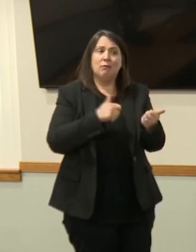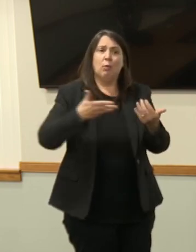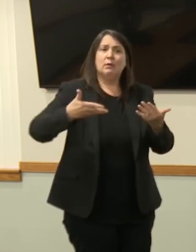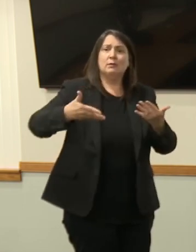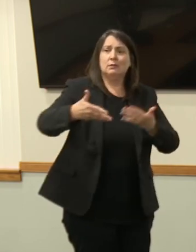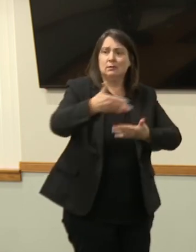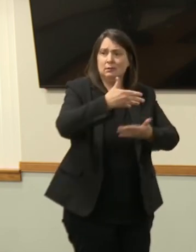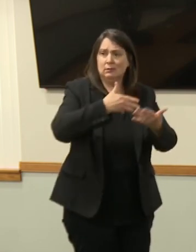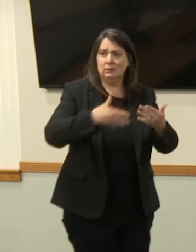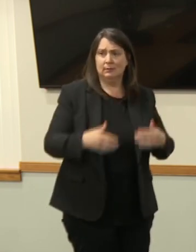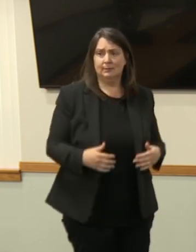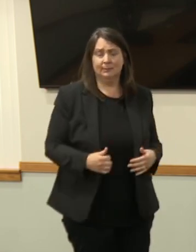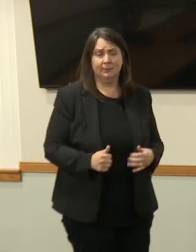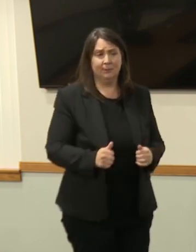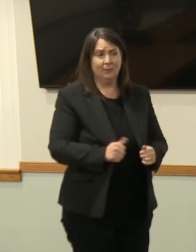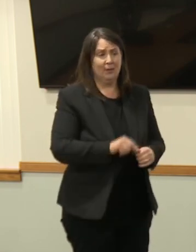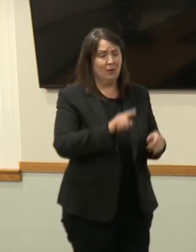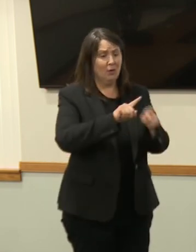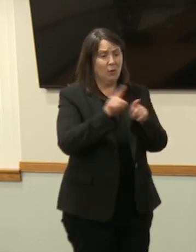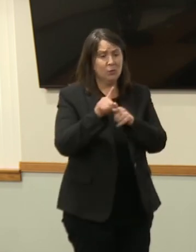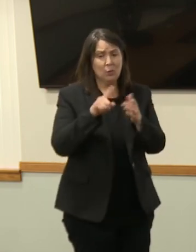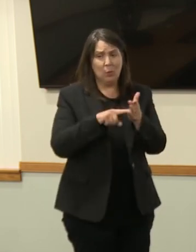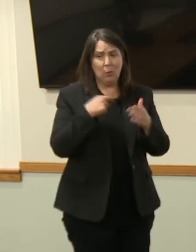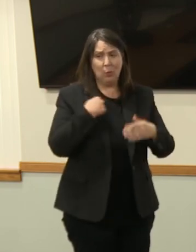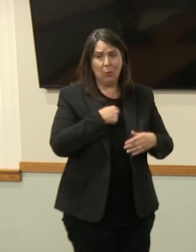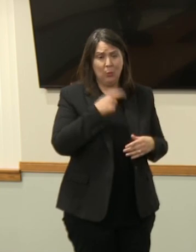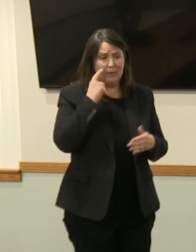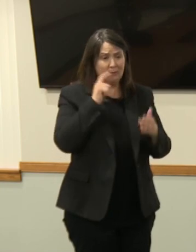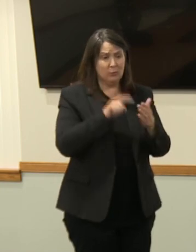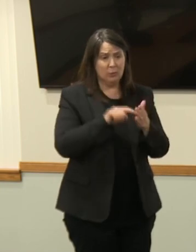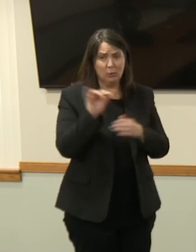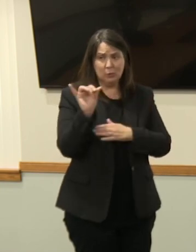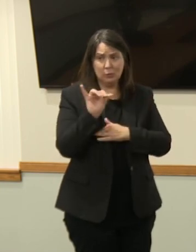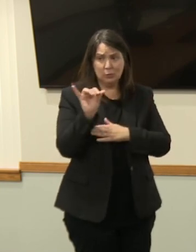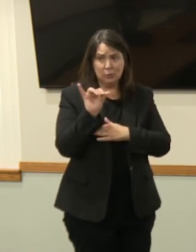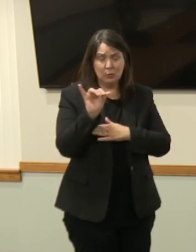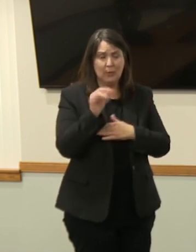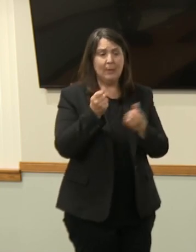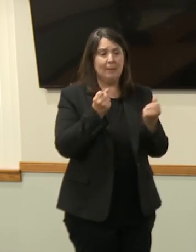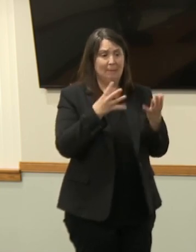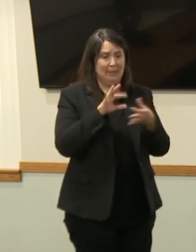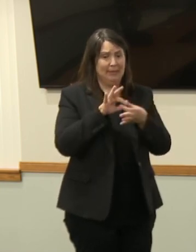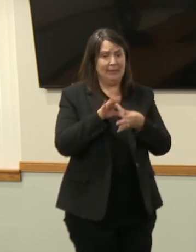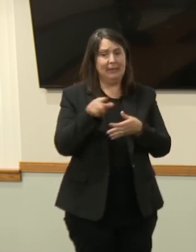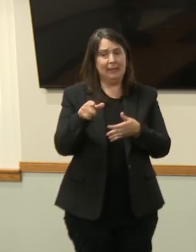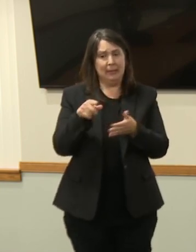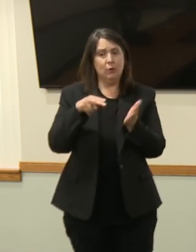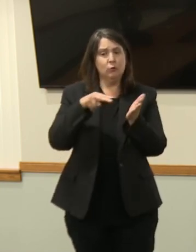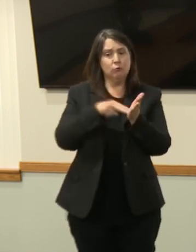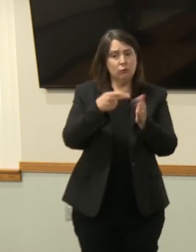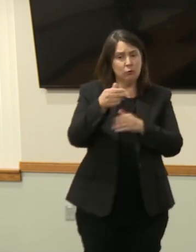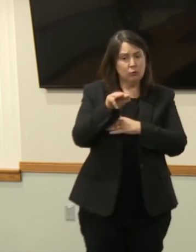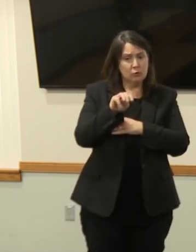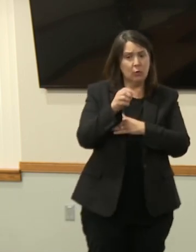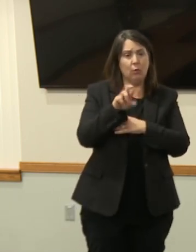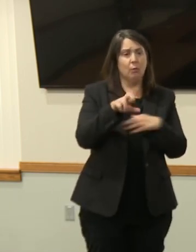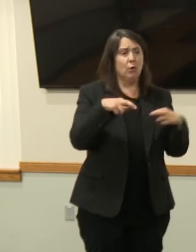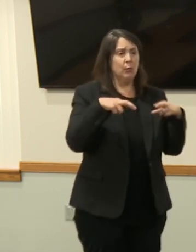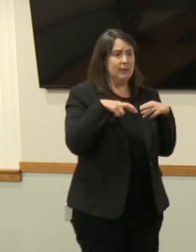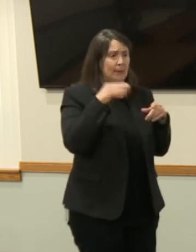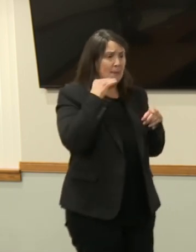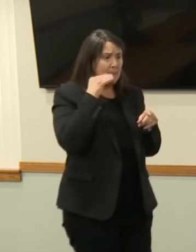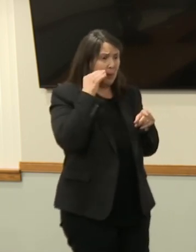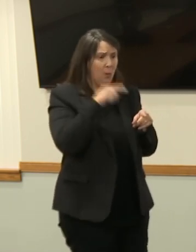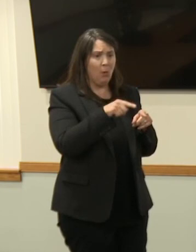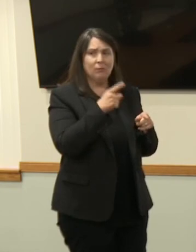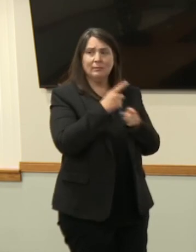regarding commonalities that we see in terms of these deaths, a lot of them are associated to long-term care facilities or situations where